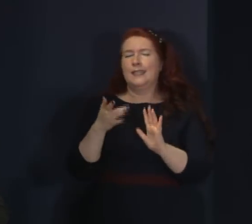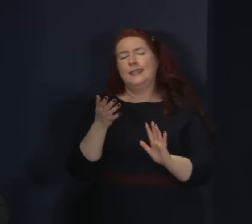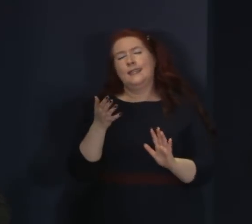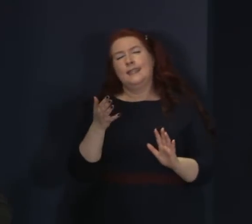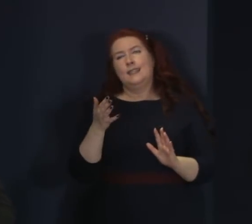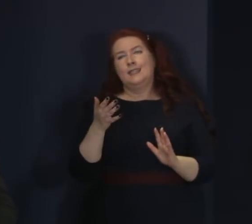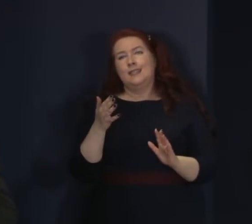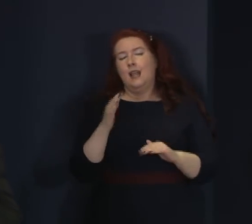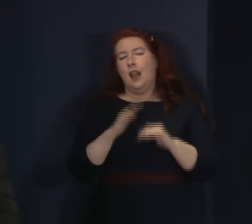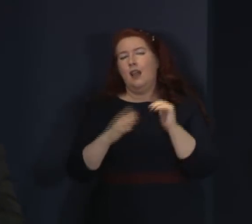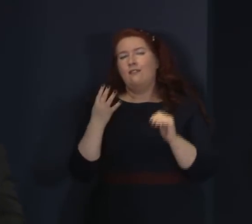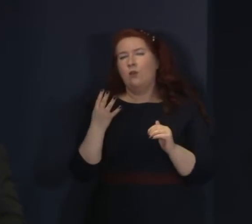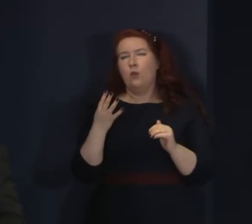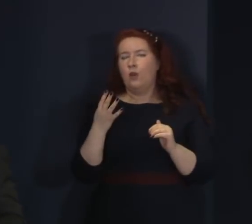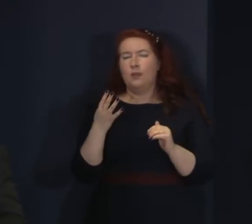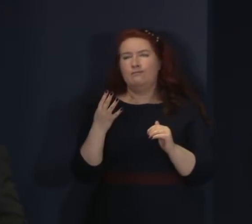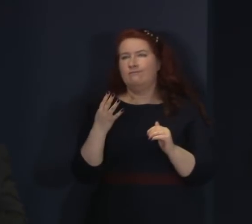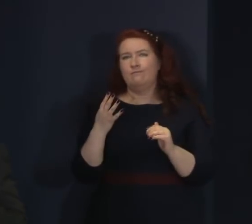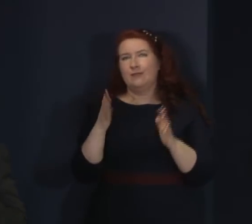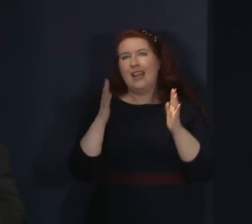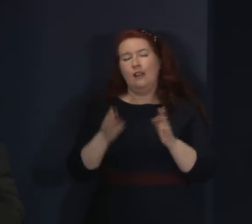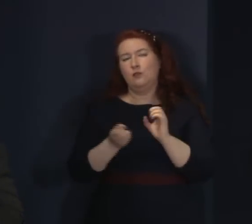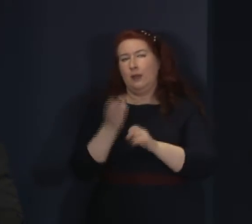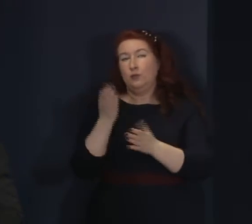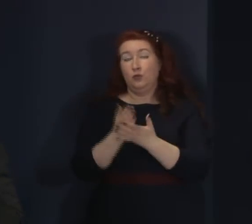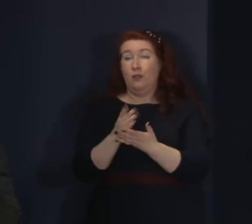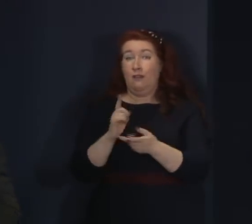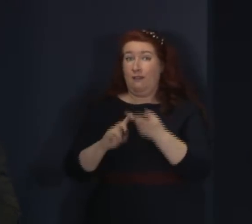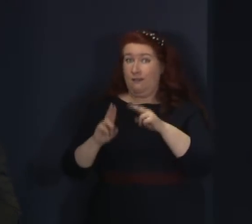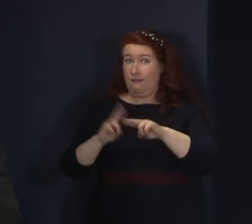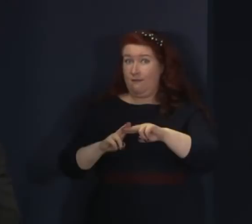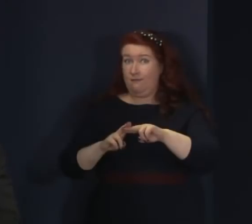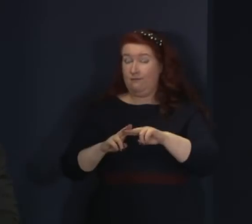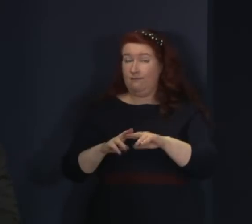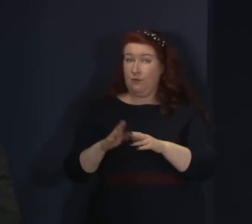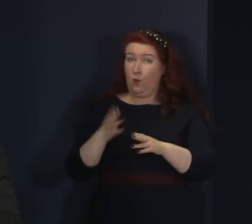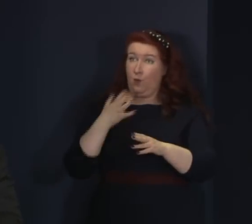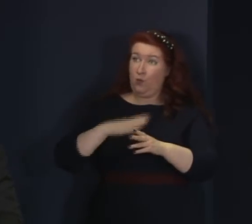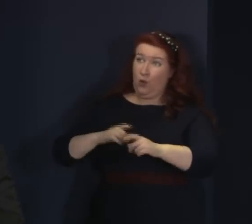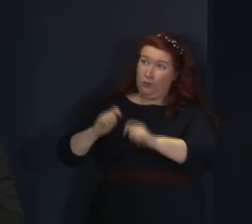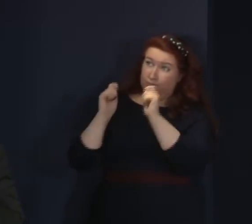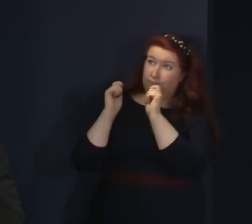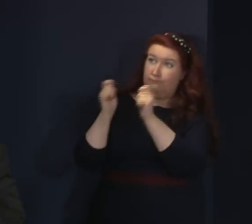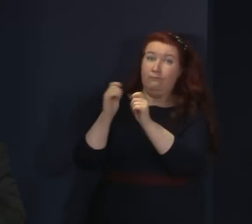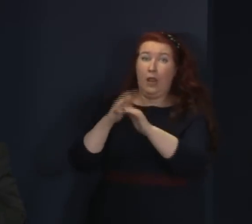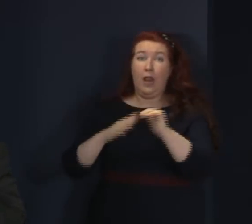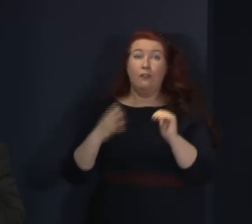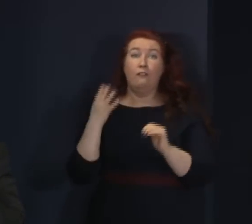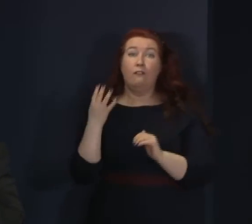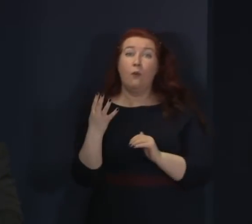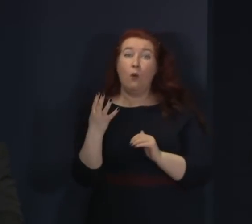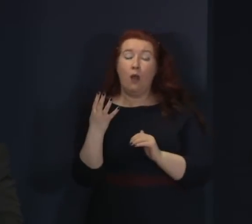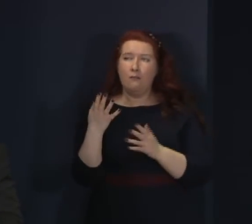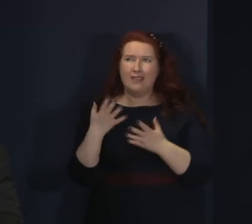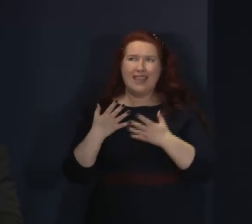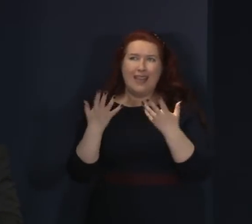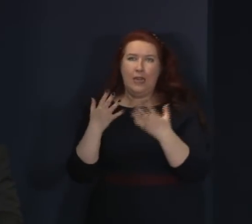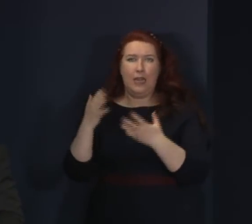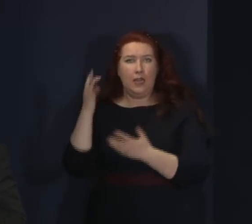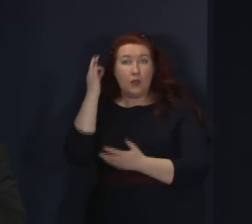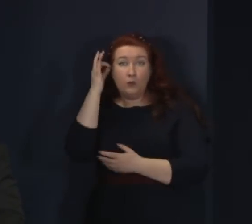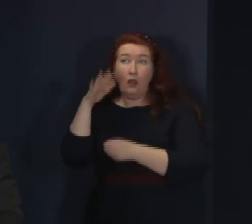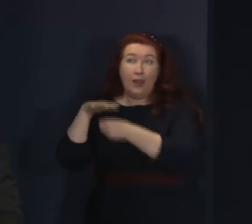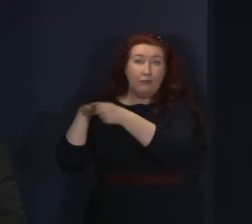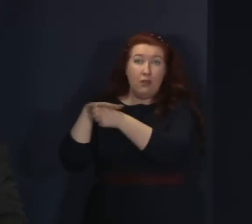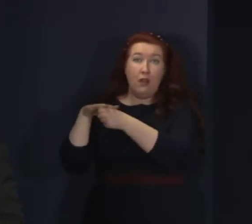really we really need to make sure that if we're going to place those type of restrictions on a local community, that